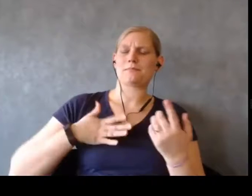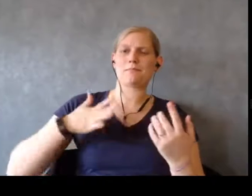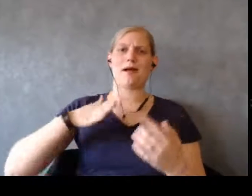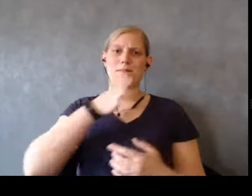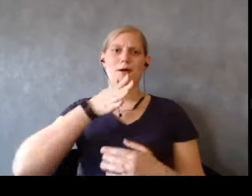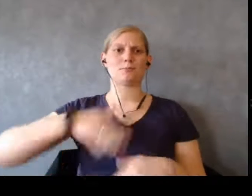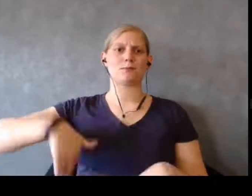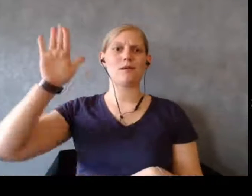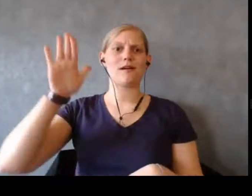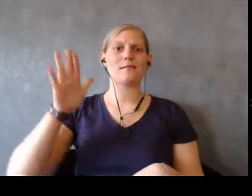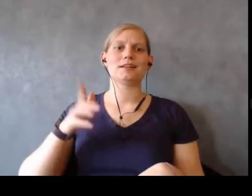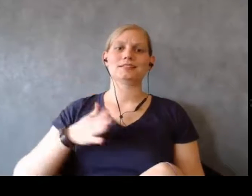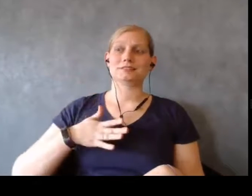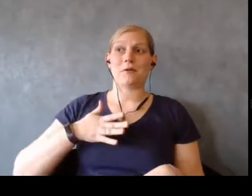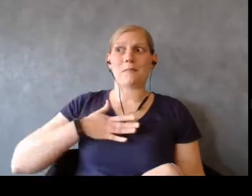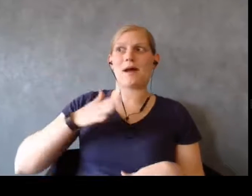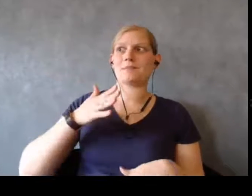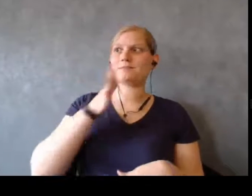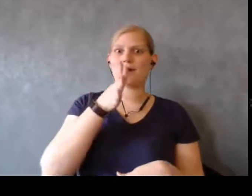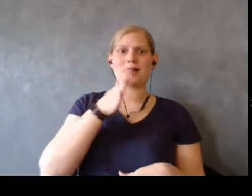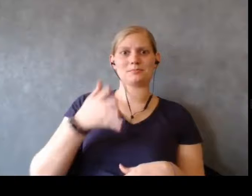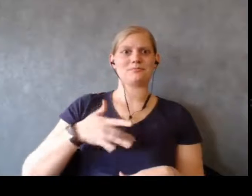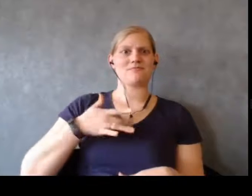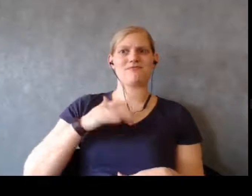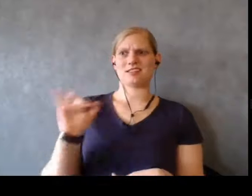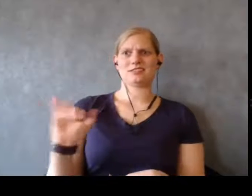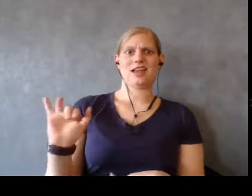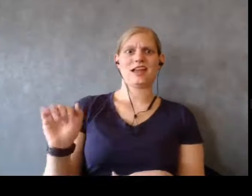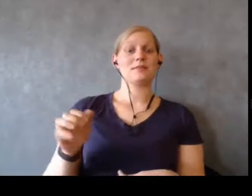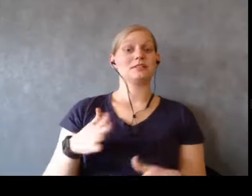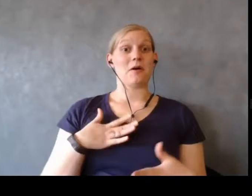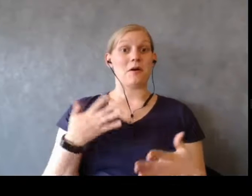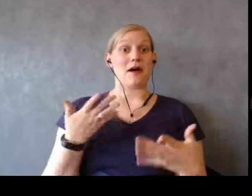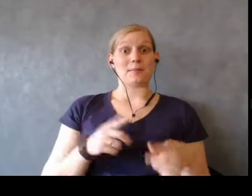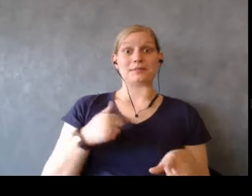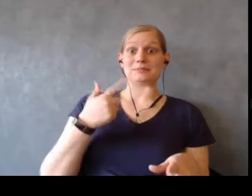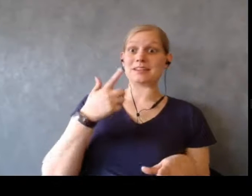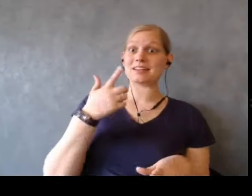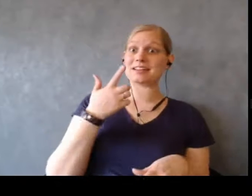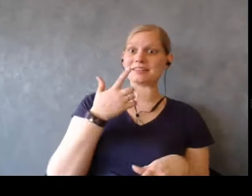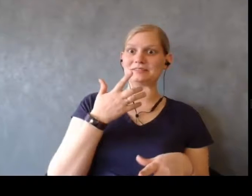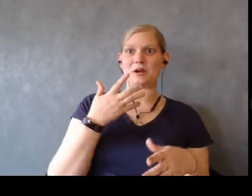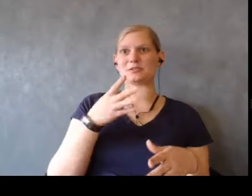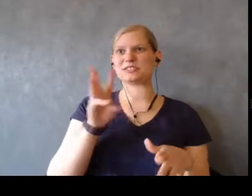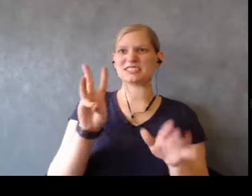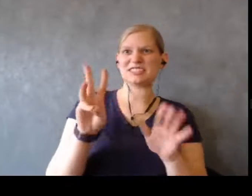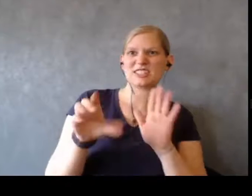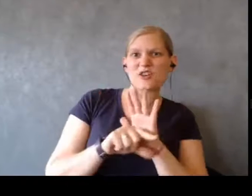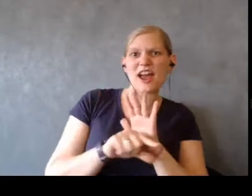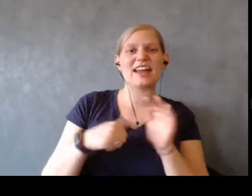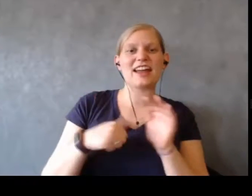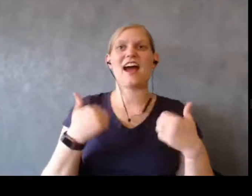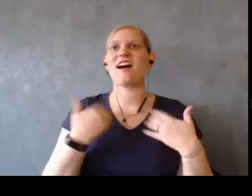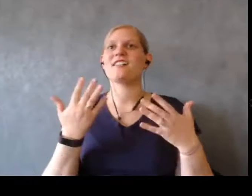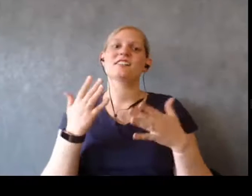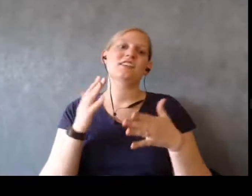about those things. And when it came time for me to be in 5th grade, and my class was shown a video about puberty that I'm sure many of you